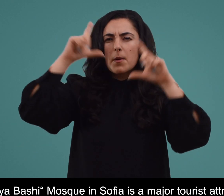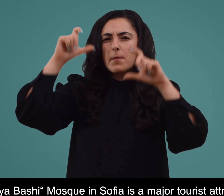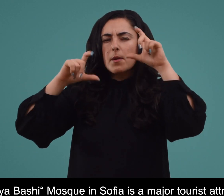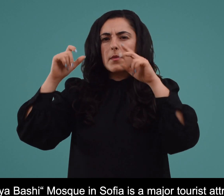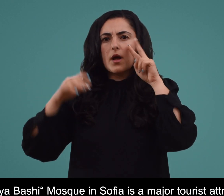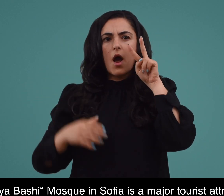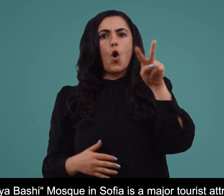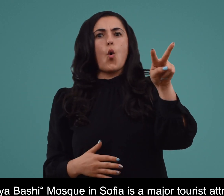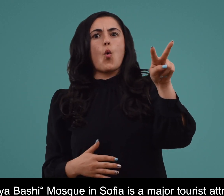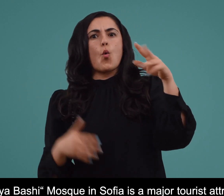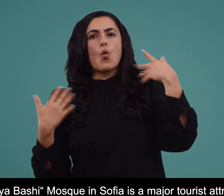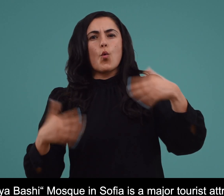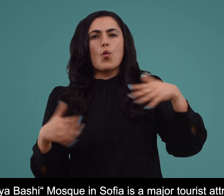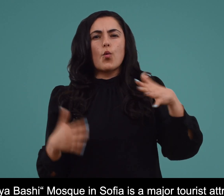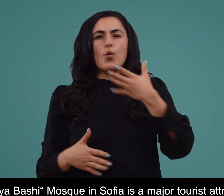importance.